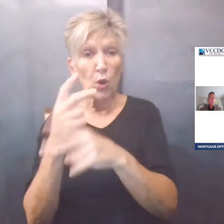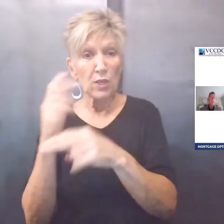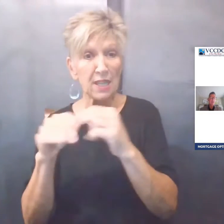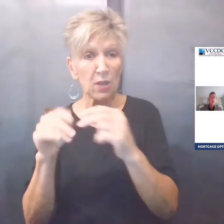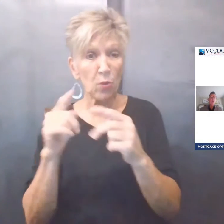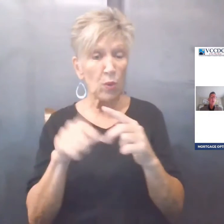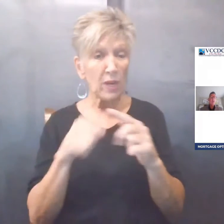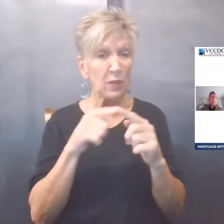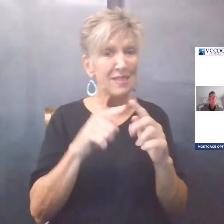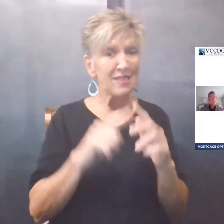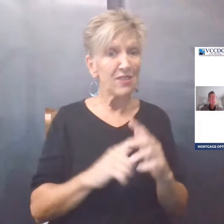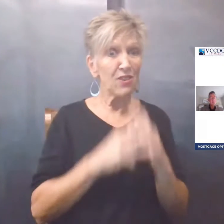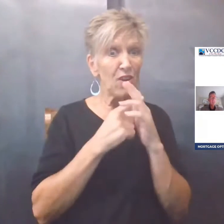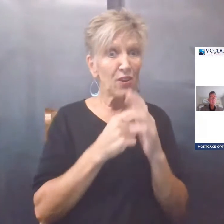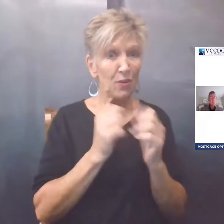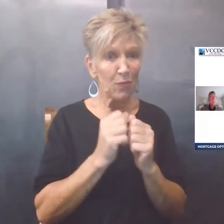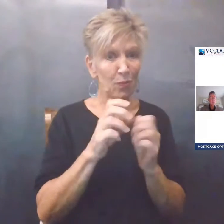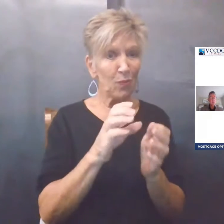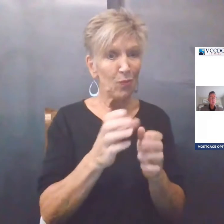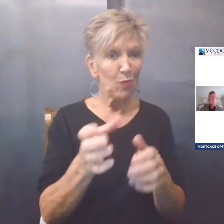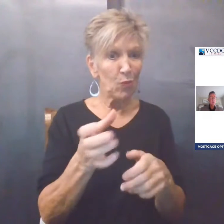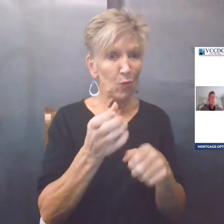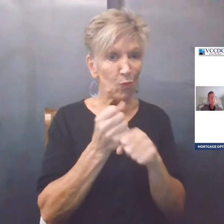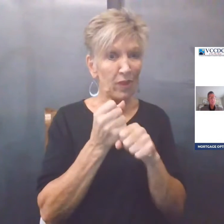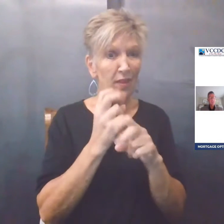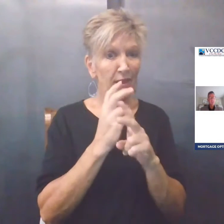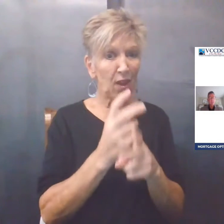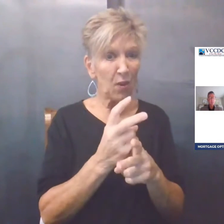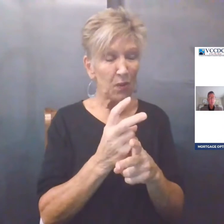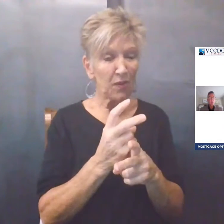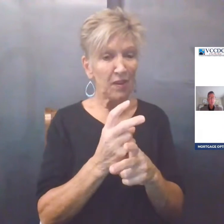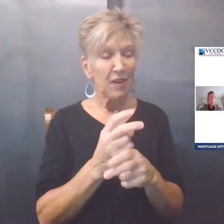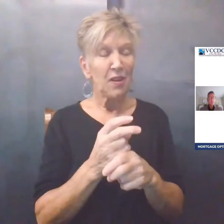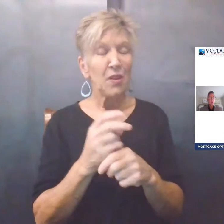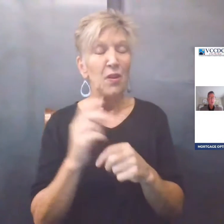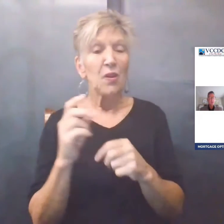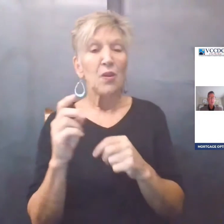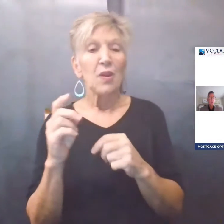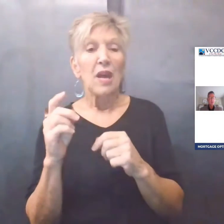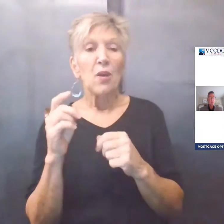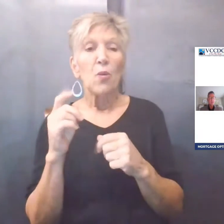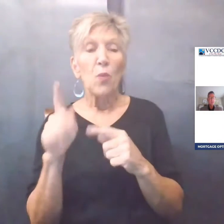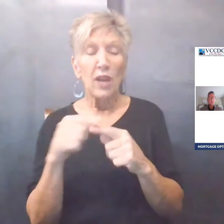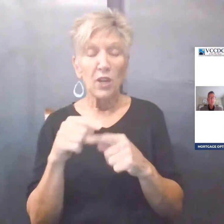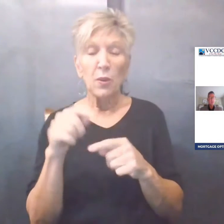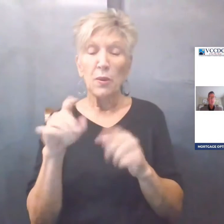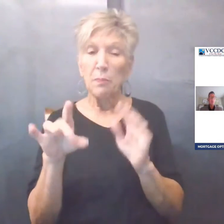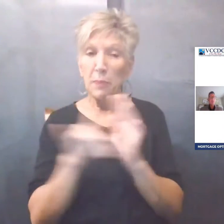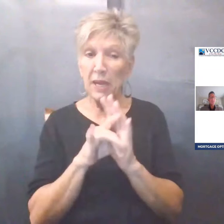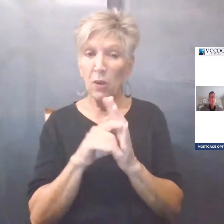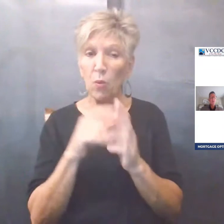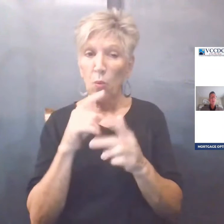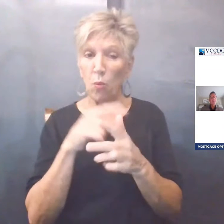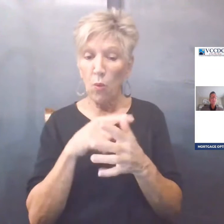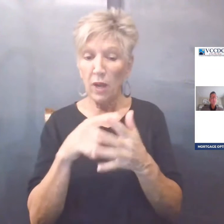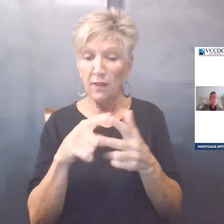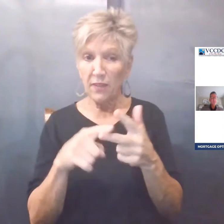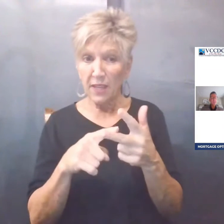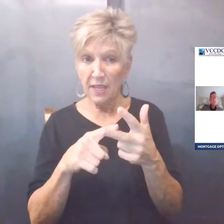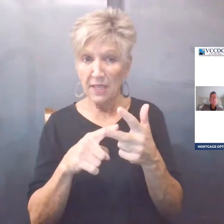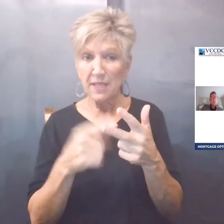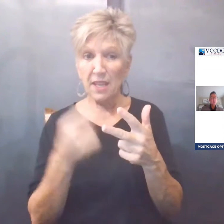loan out. So those are things you need to consider as you select one of these products to understand which one of